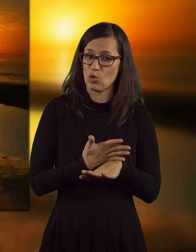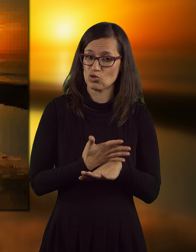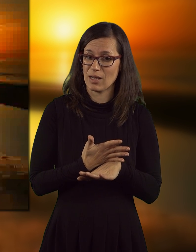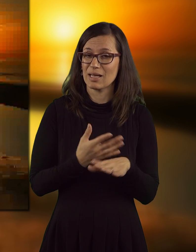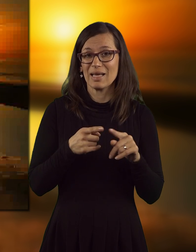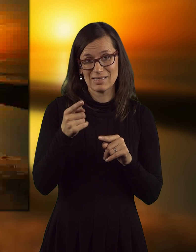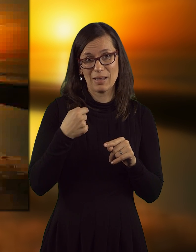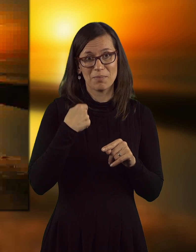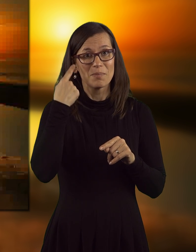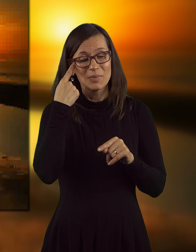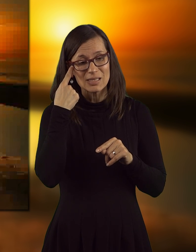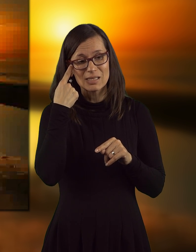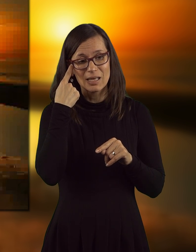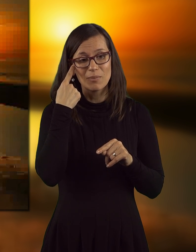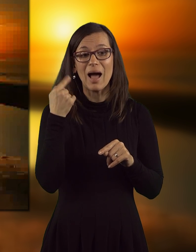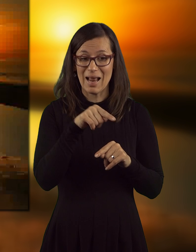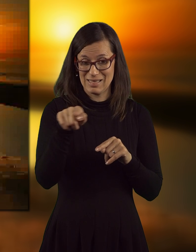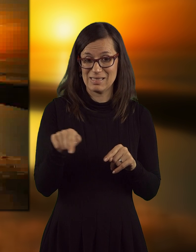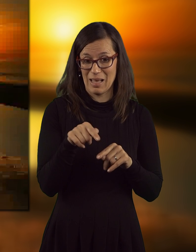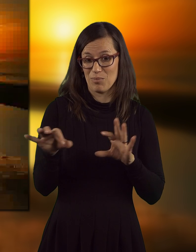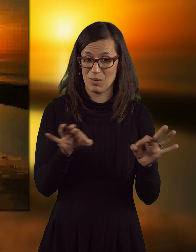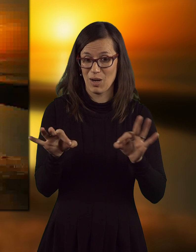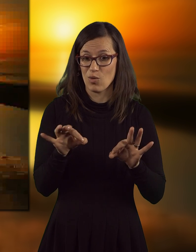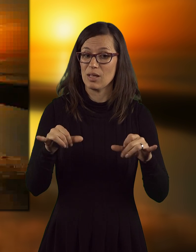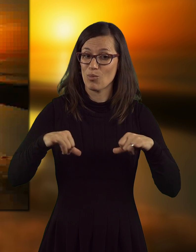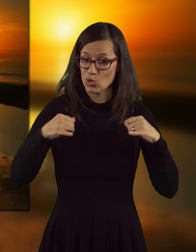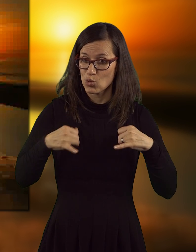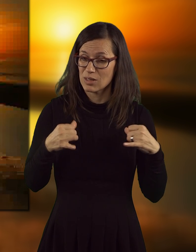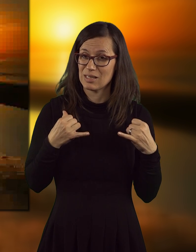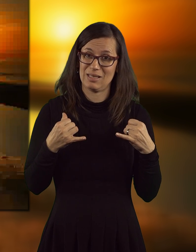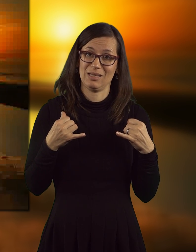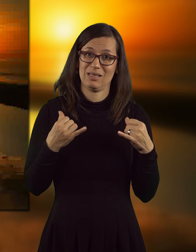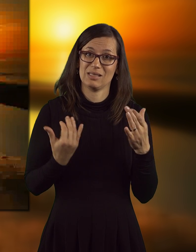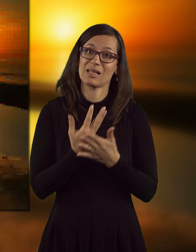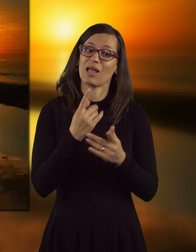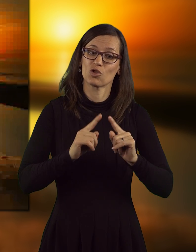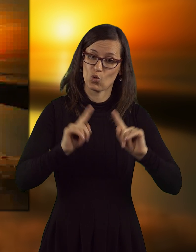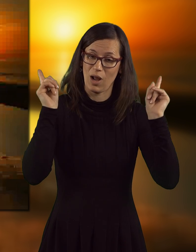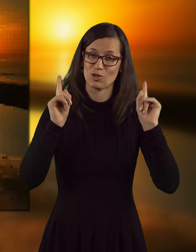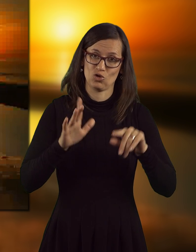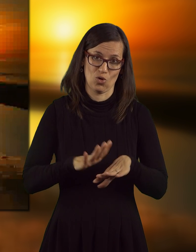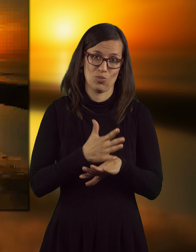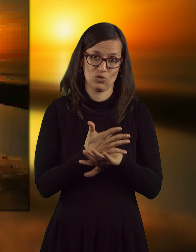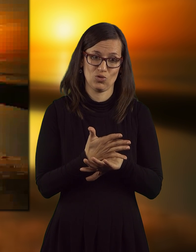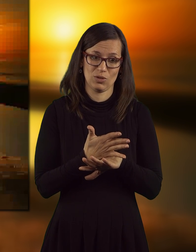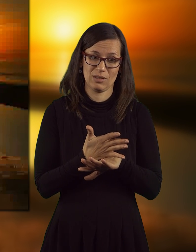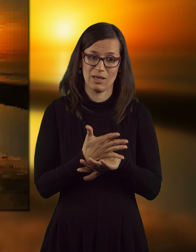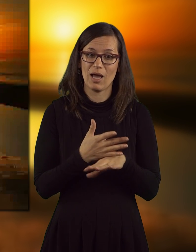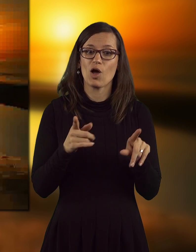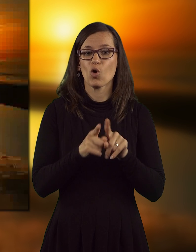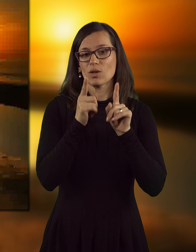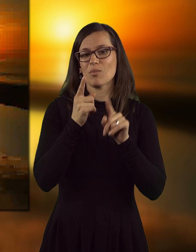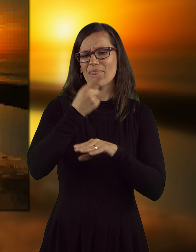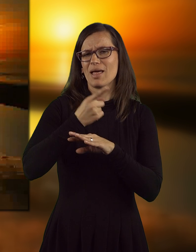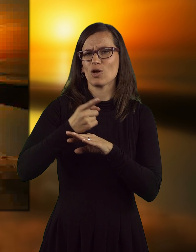And by that I mean, are you willing to work to feel differently